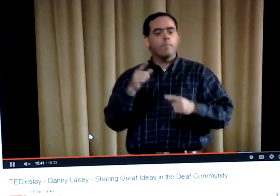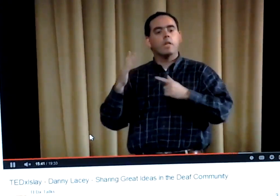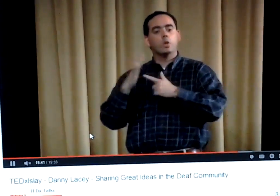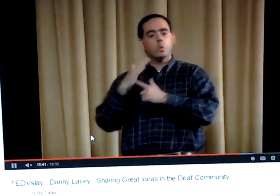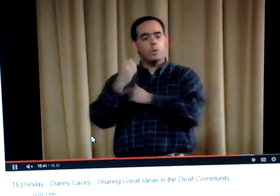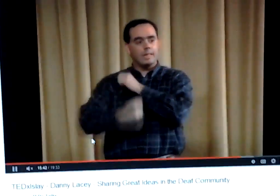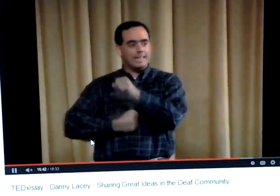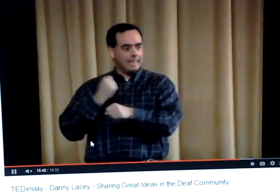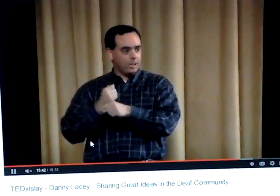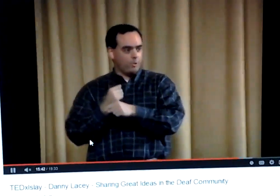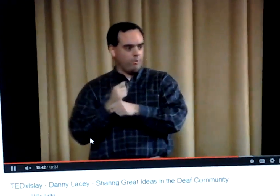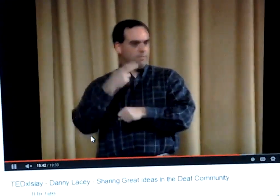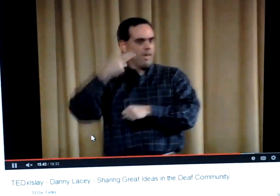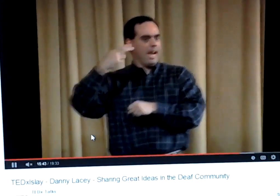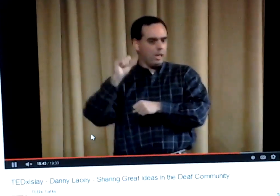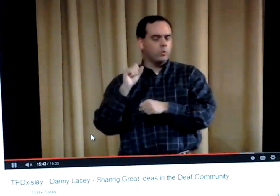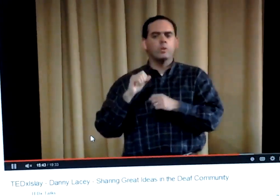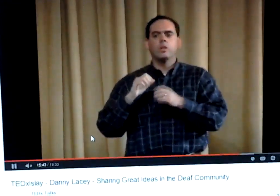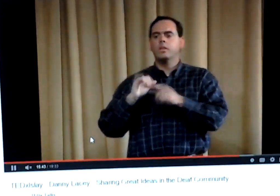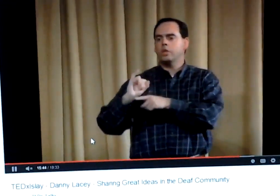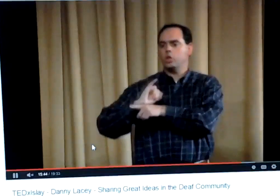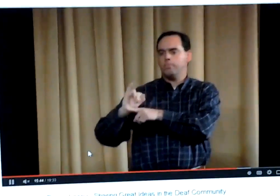So the emphasis was on each student